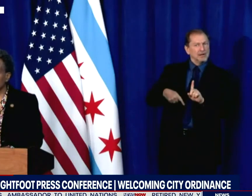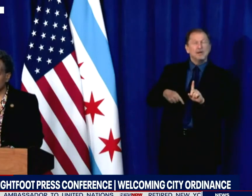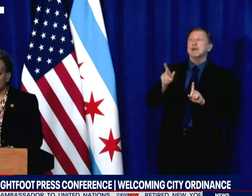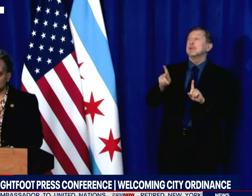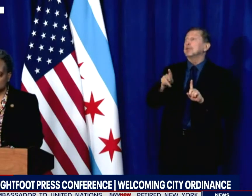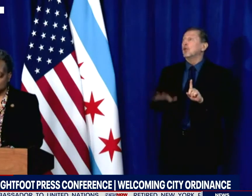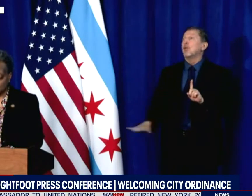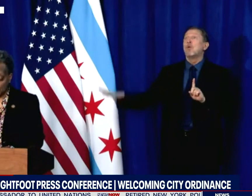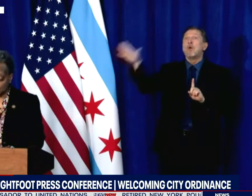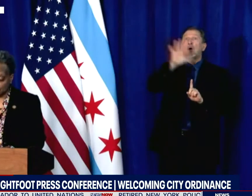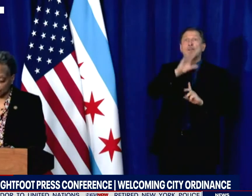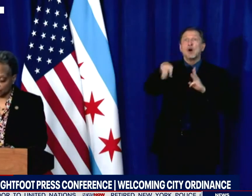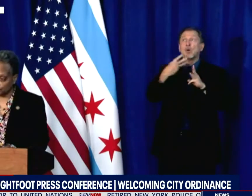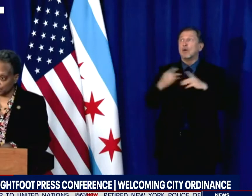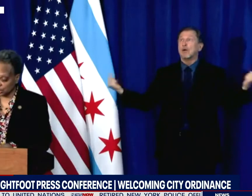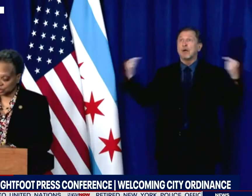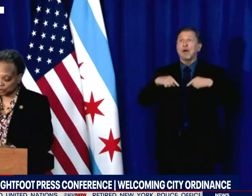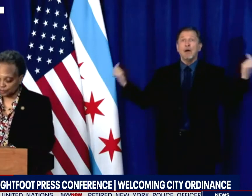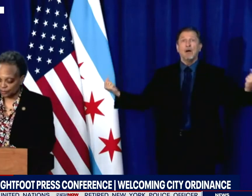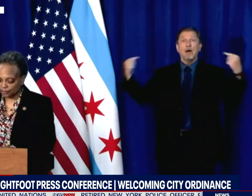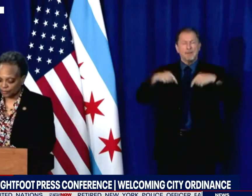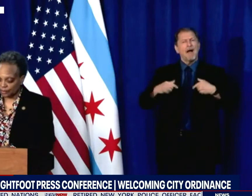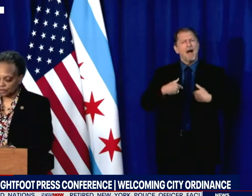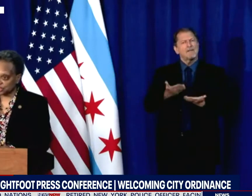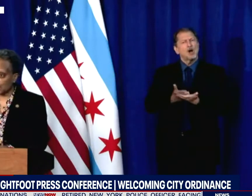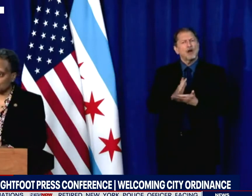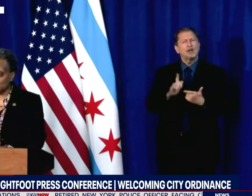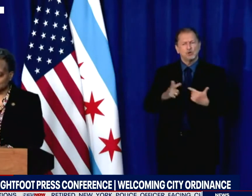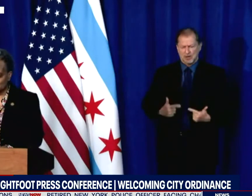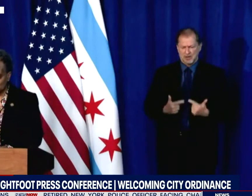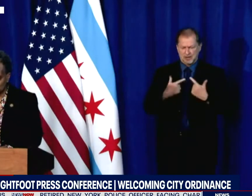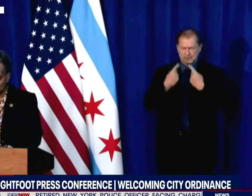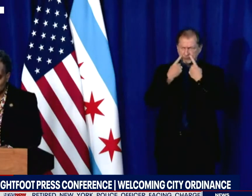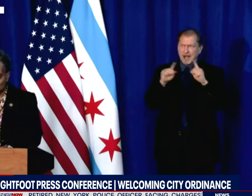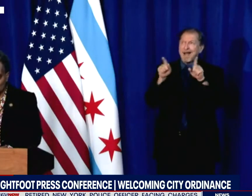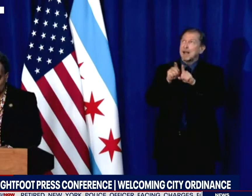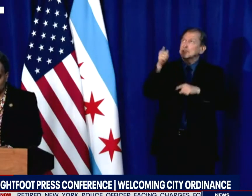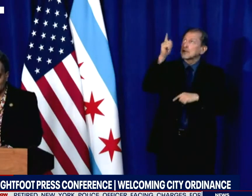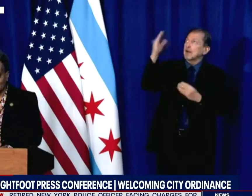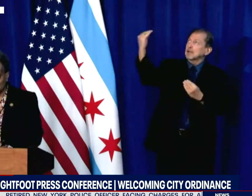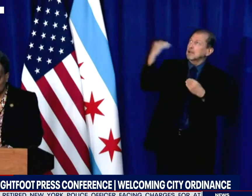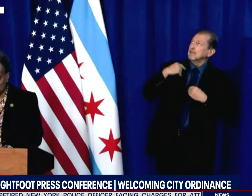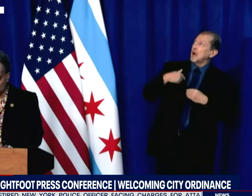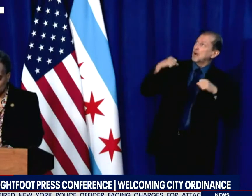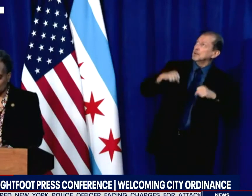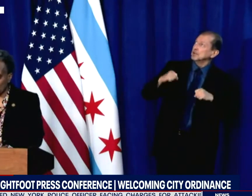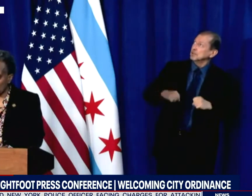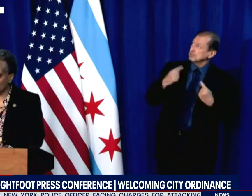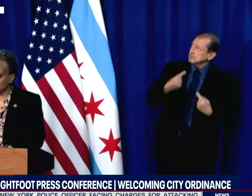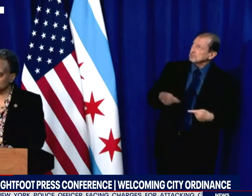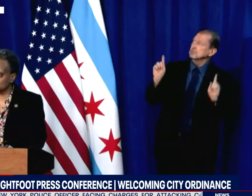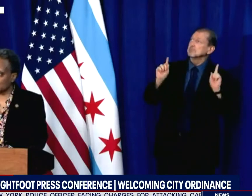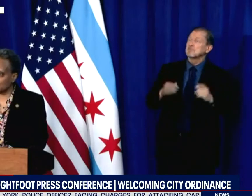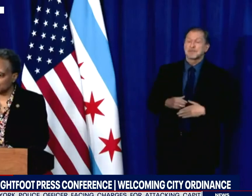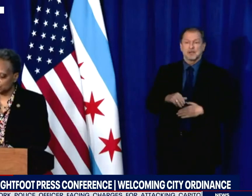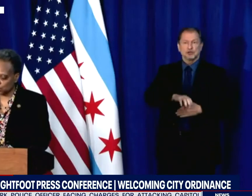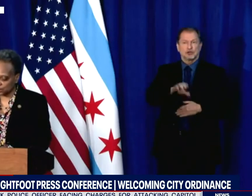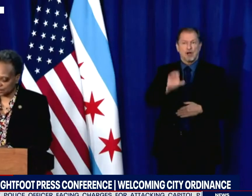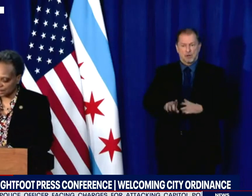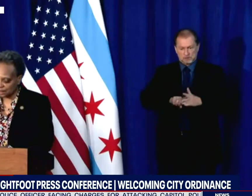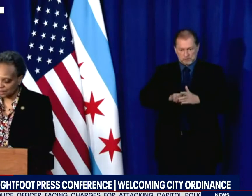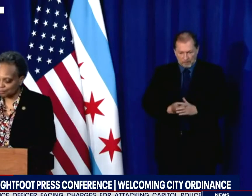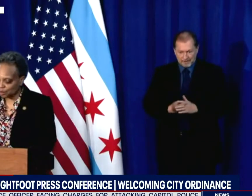truly realize their god-given potential. Chicago has been built and molded and chartered by all those who